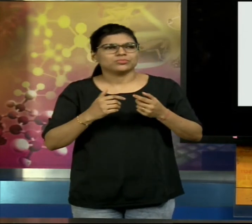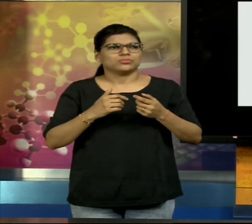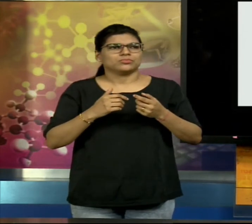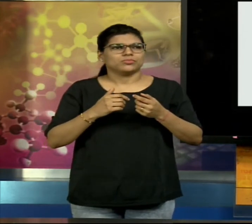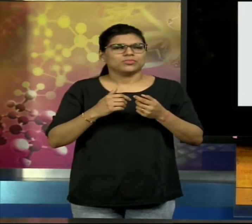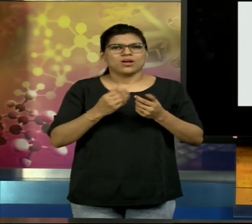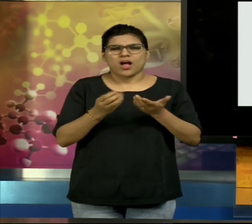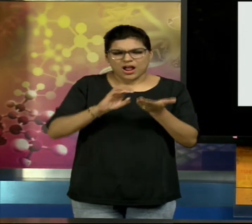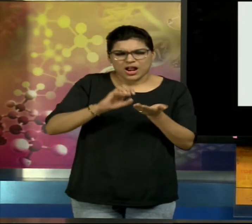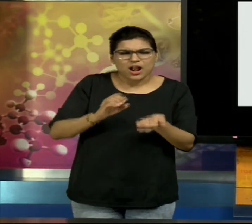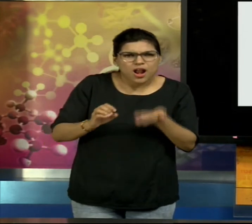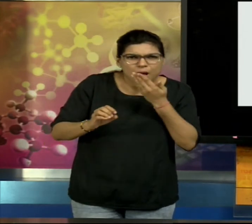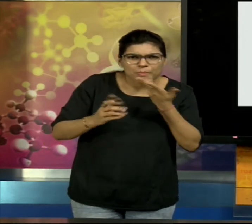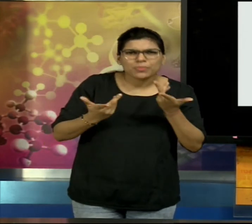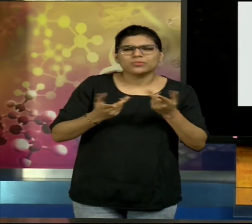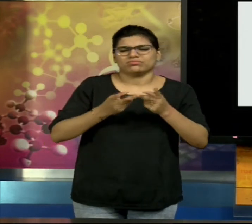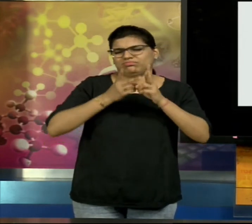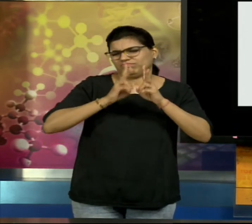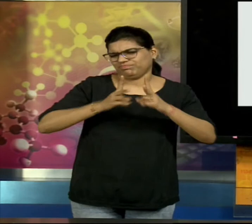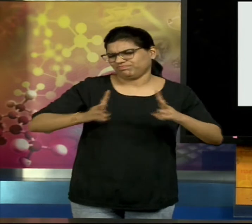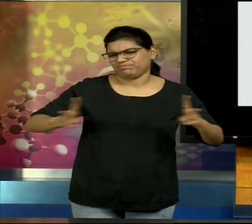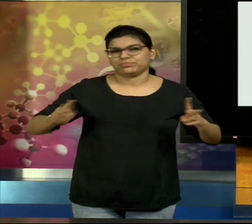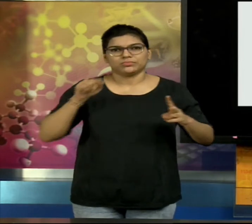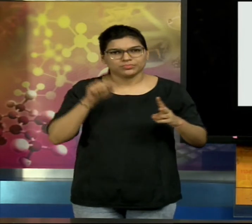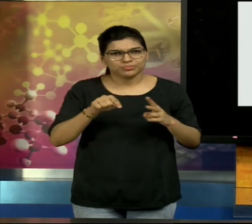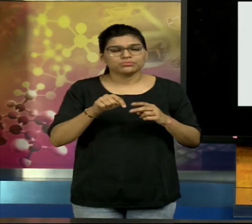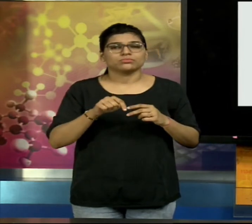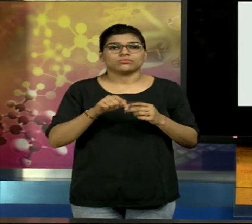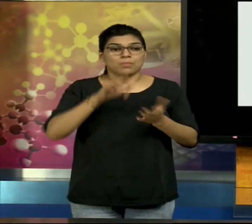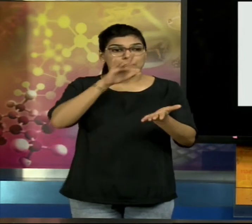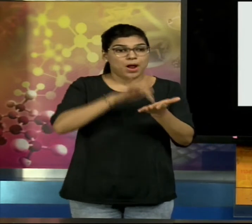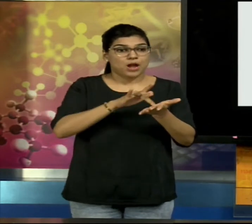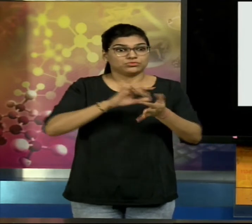mobile or flowers.